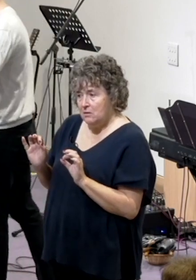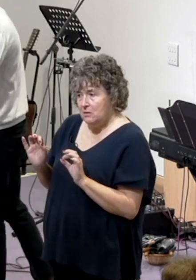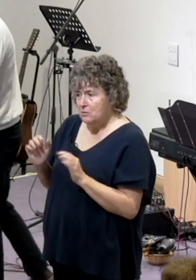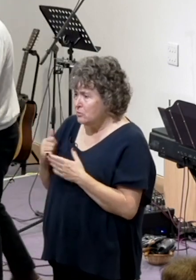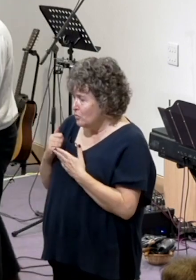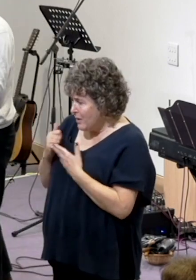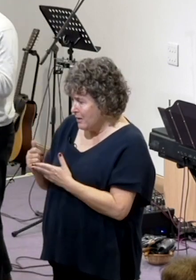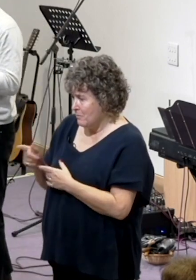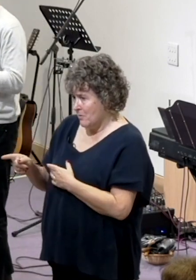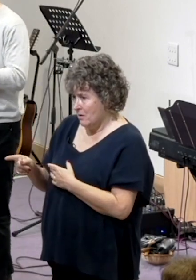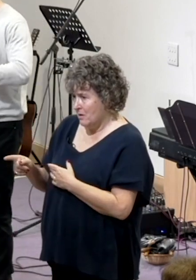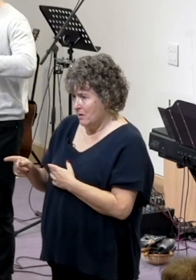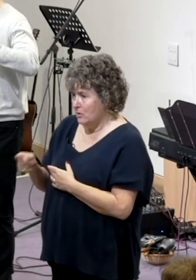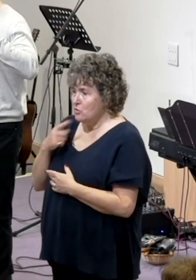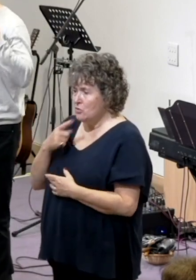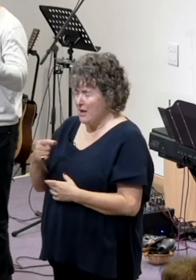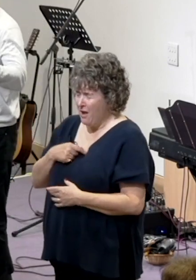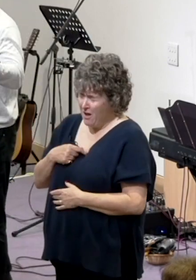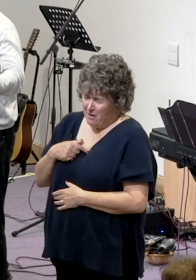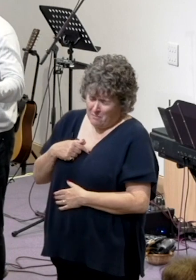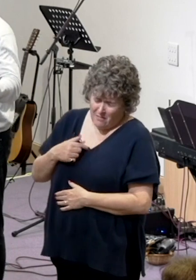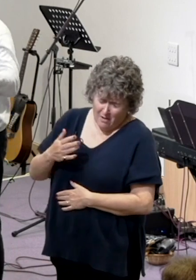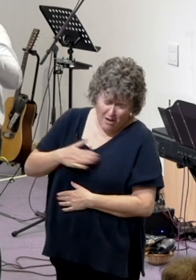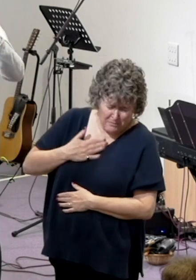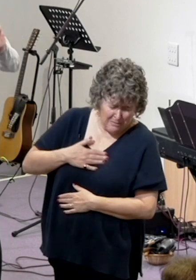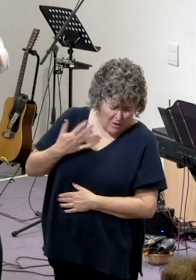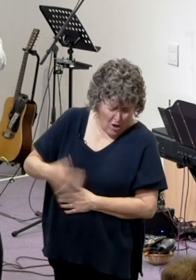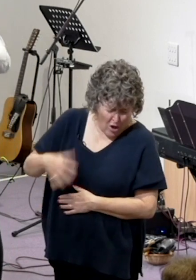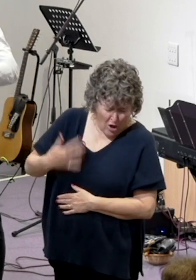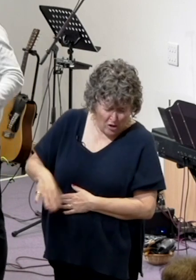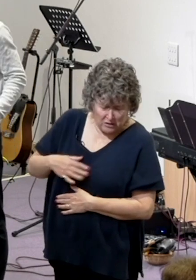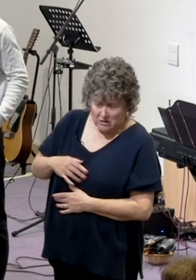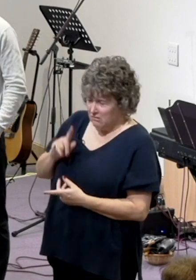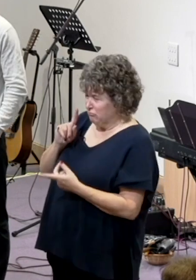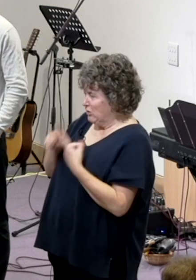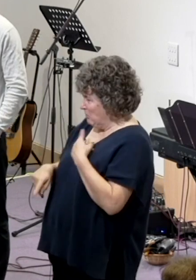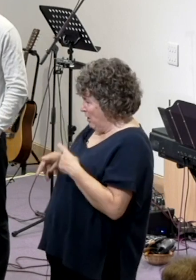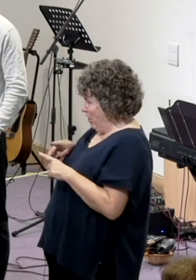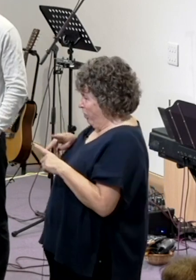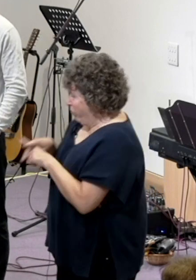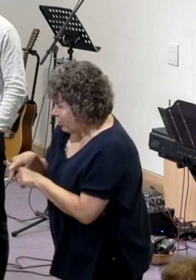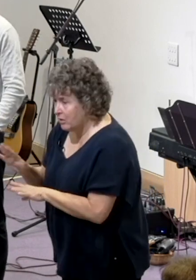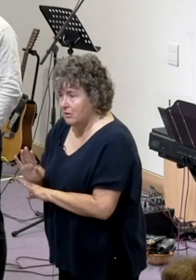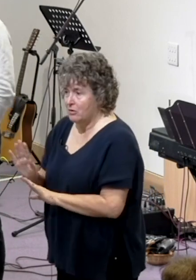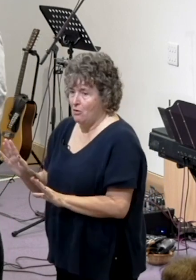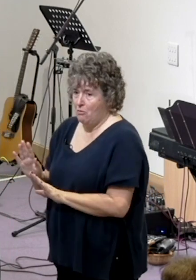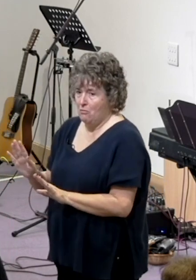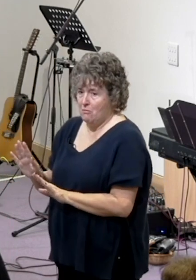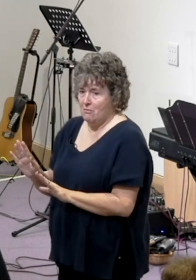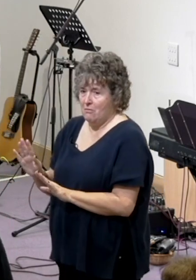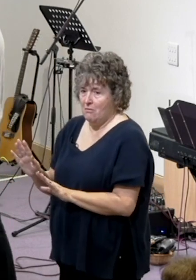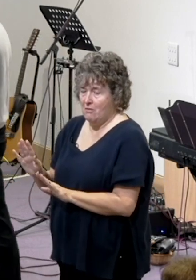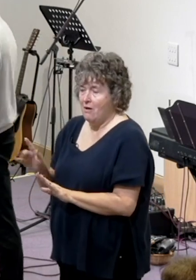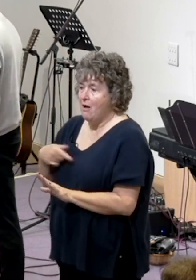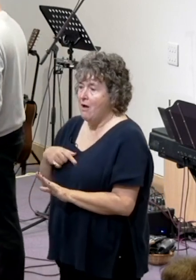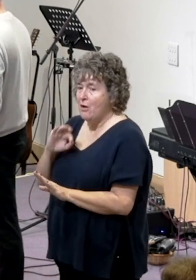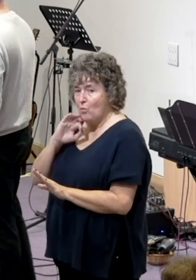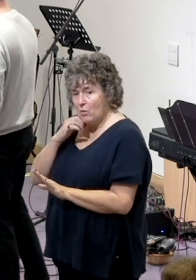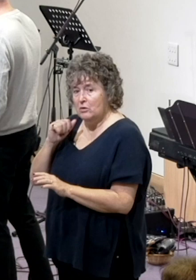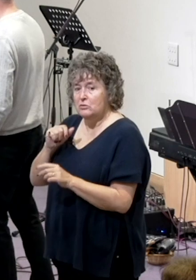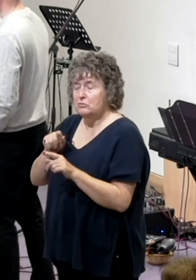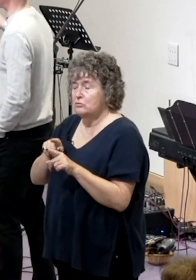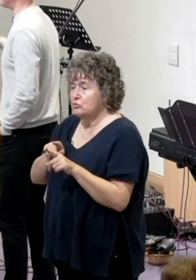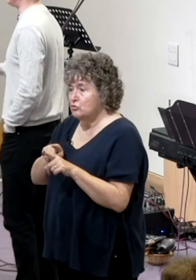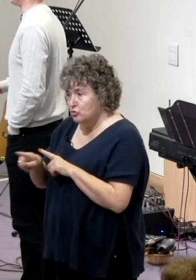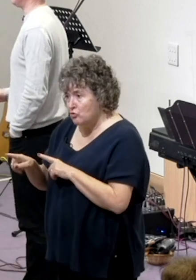actually I've been really hurt, but I am not going to respond by hurting this person back. I'm not going to try and get revenge. I'm not going to